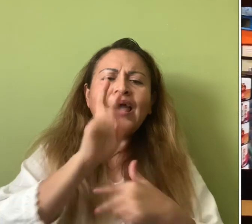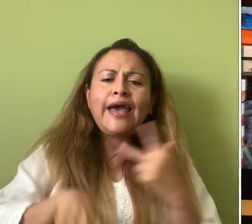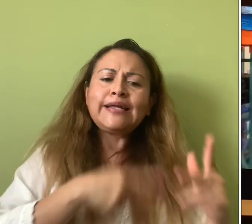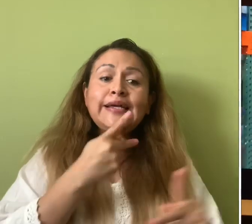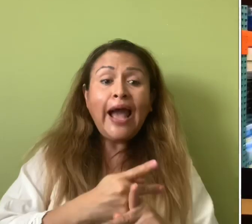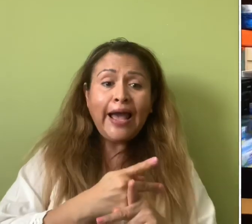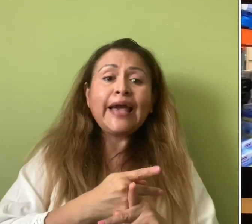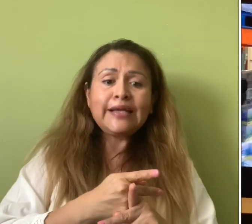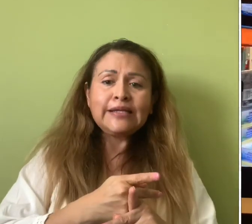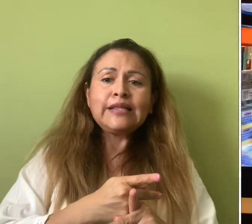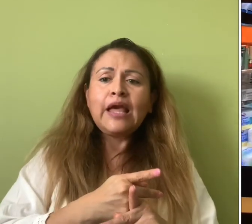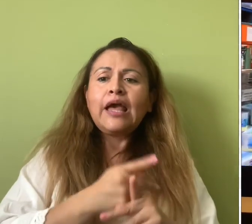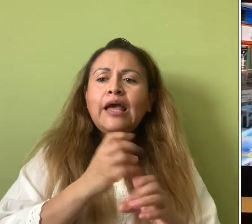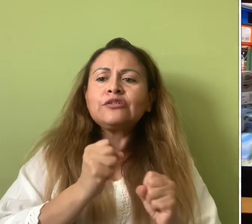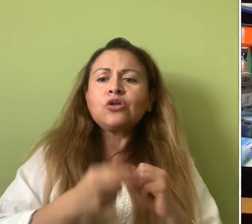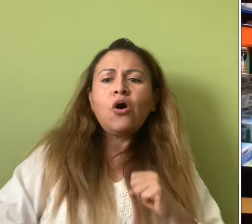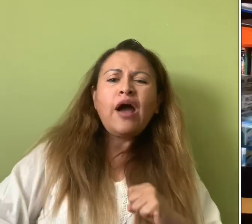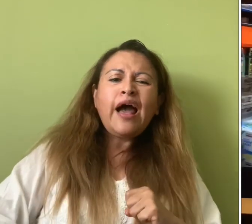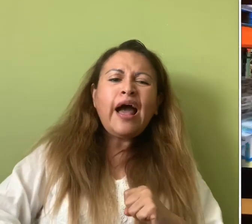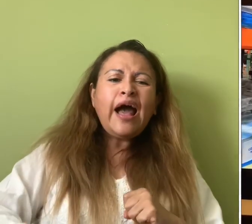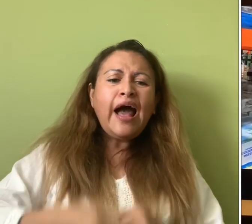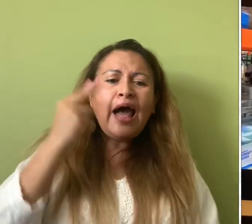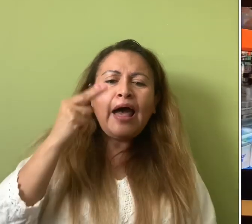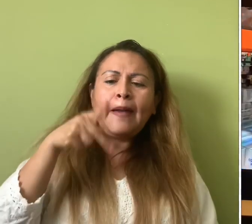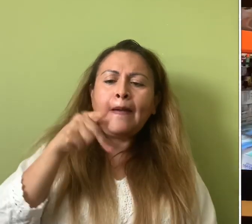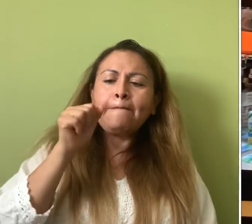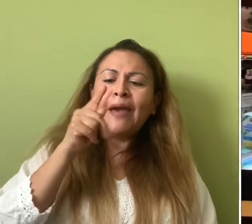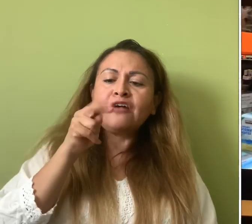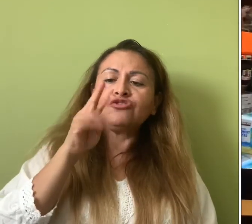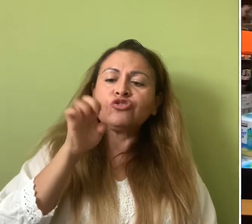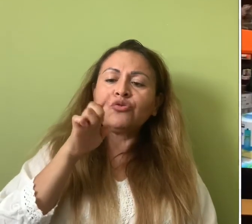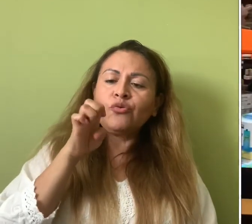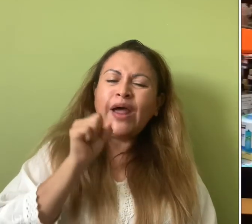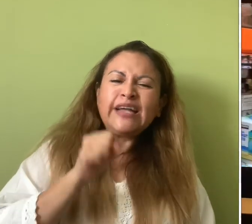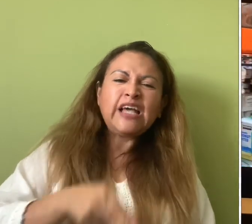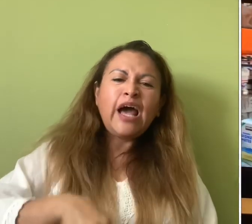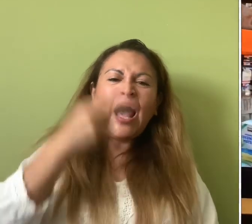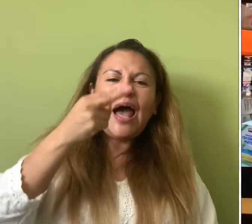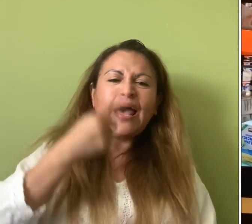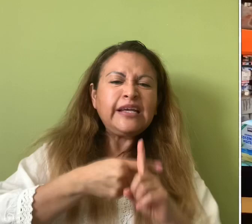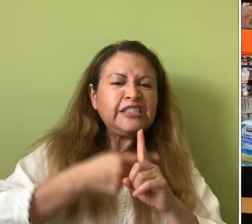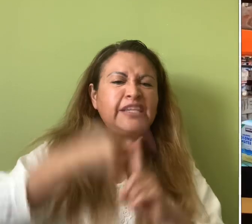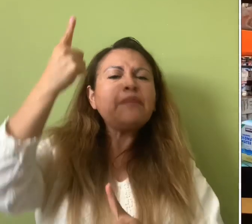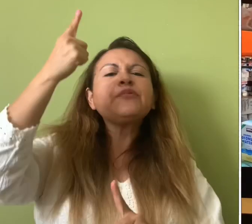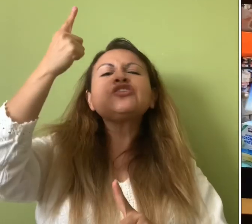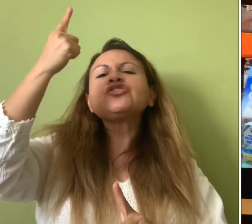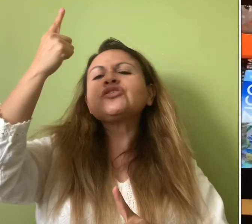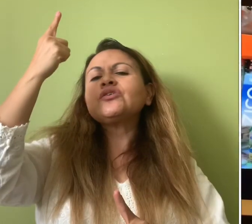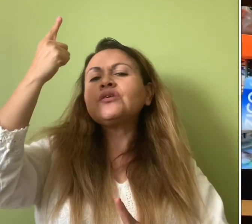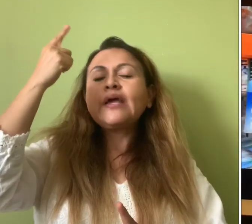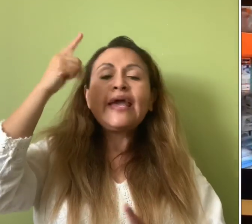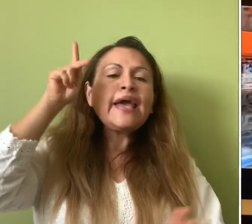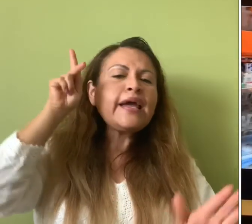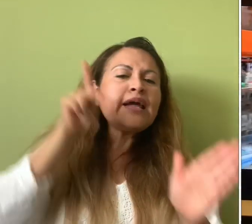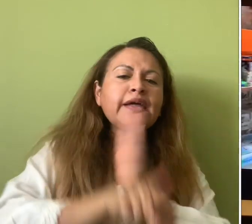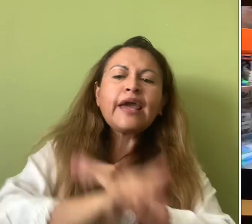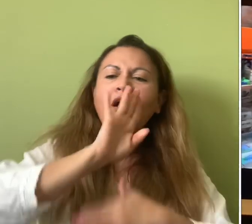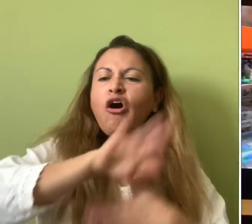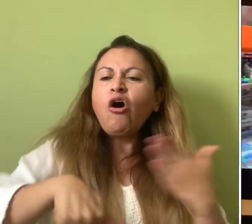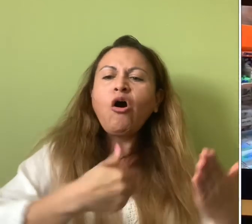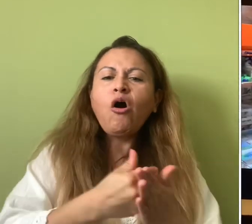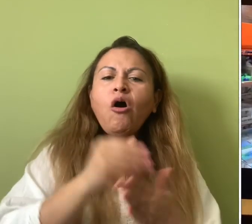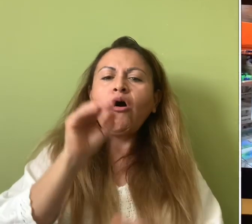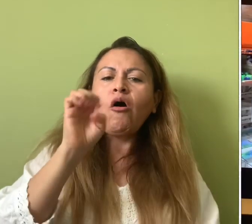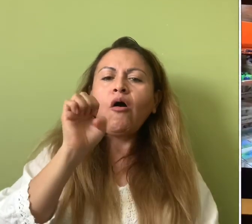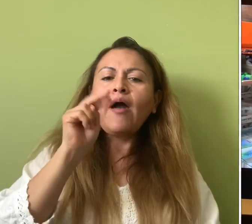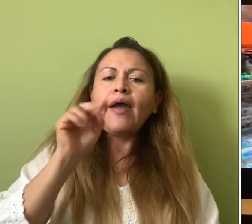water is so highly pasteurized with heat. We're talking probably high temperature, short time pasteurization, that you nuke any of the living enzymes that